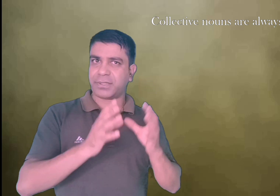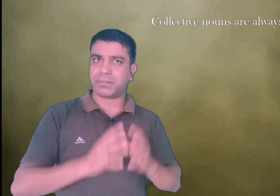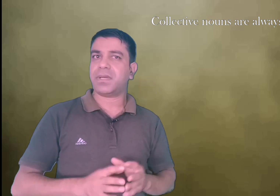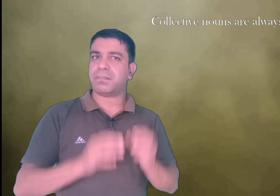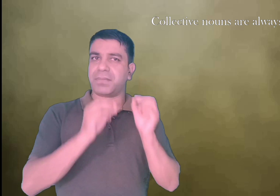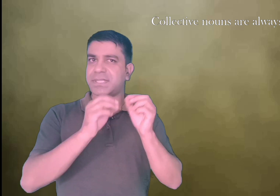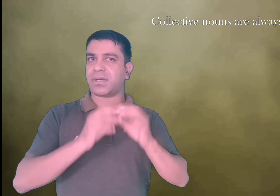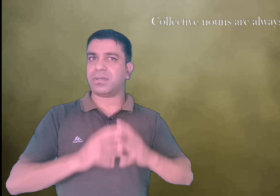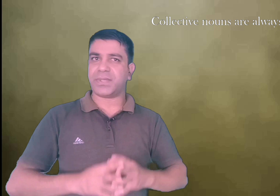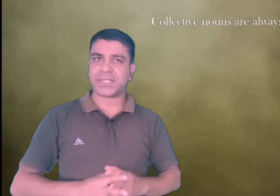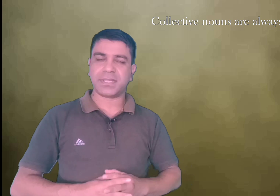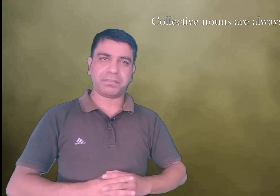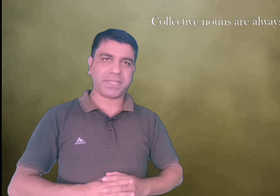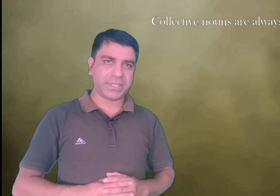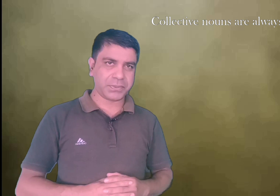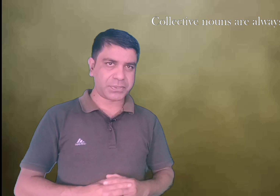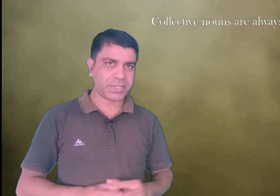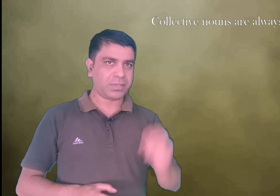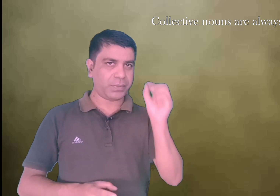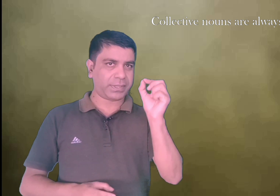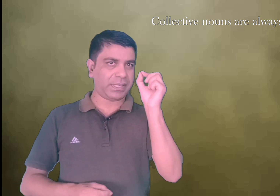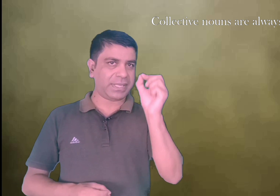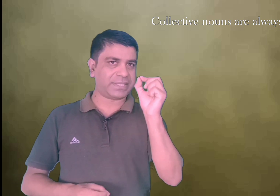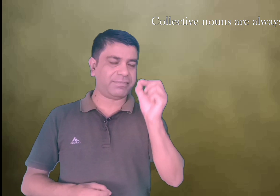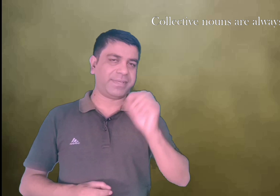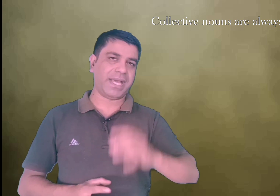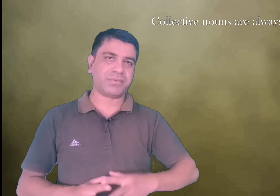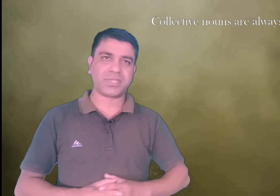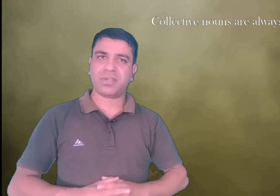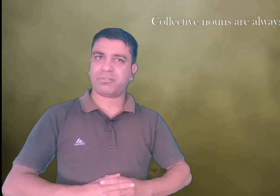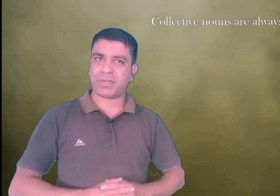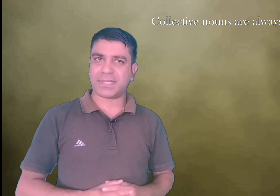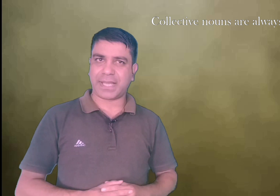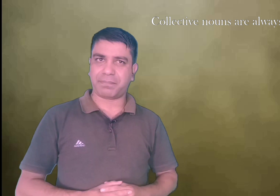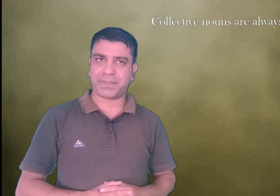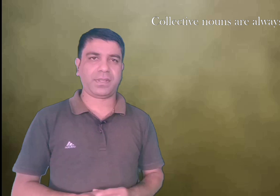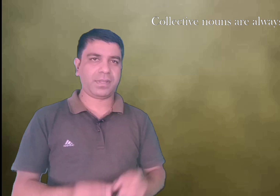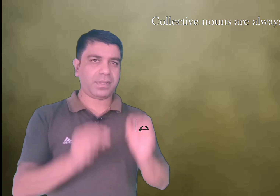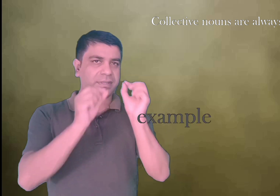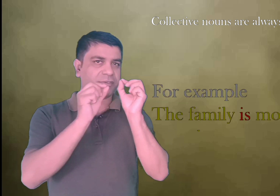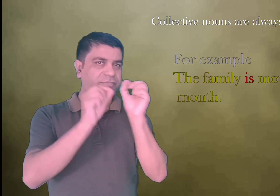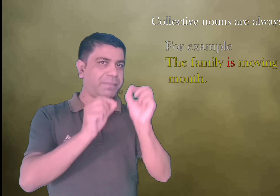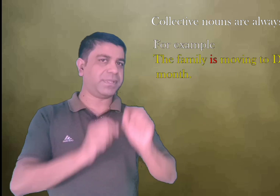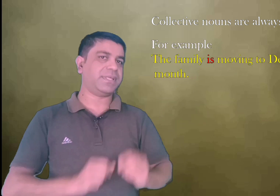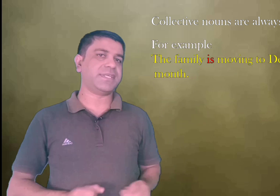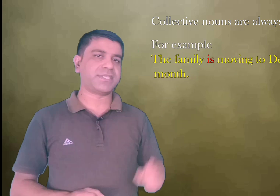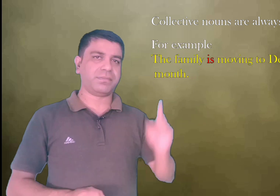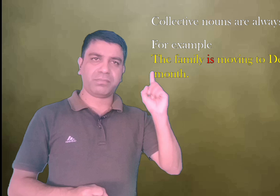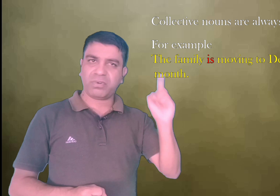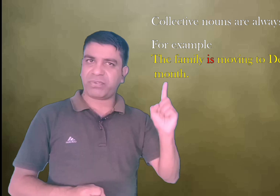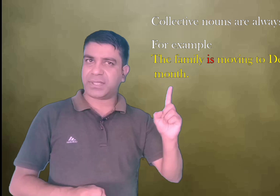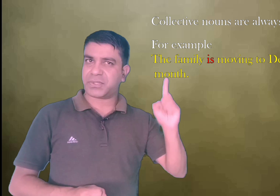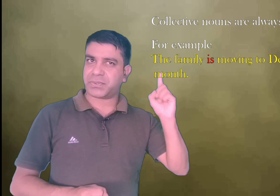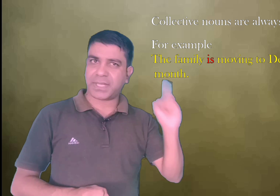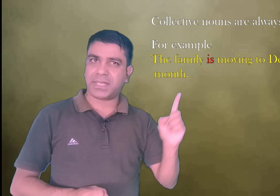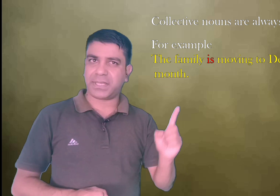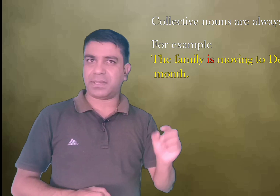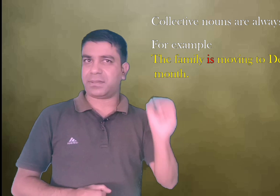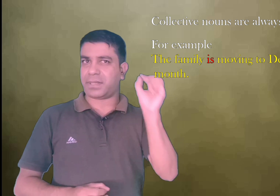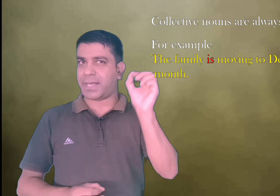verb must always be used with collective nouns. For example, The family is moving to Delhi the